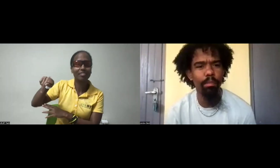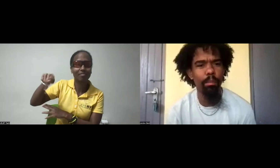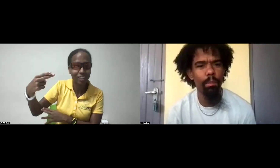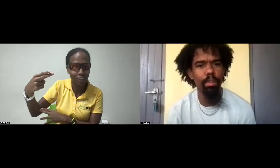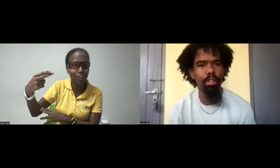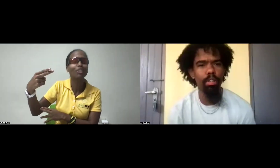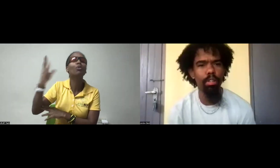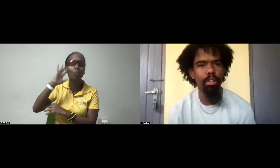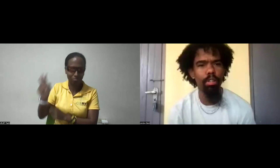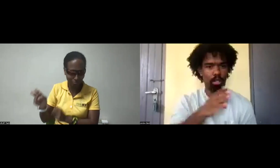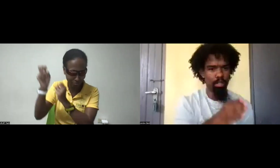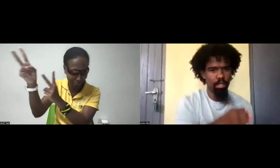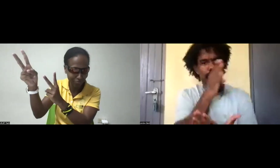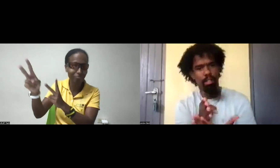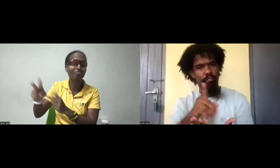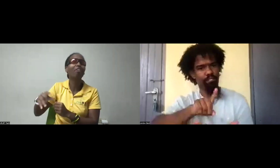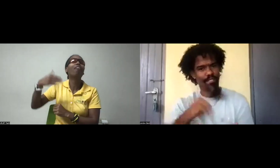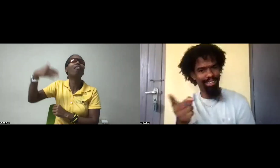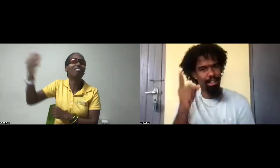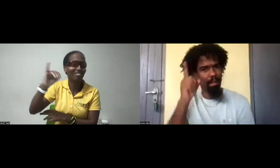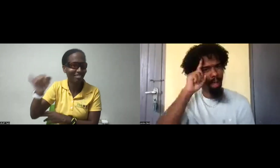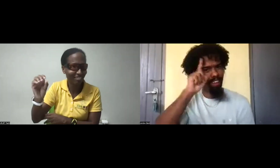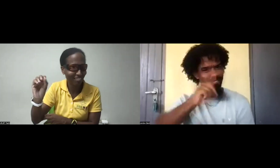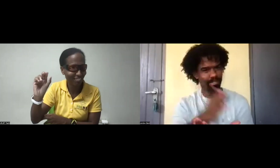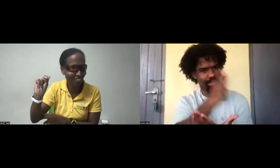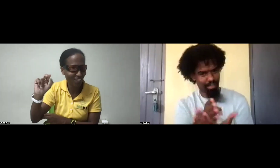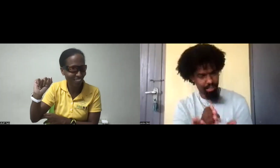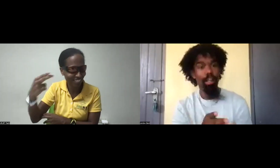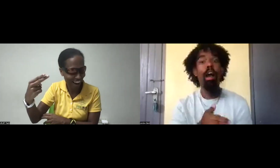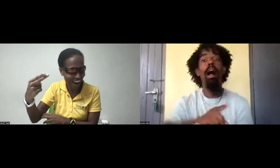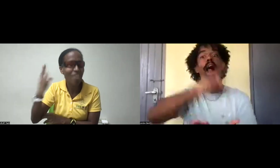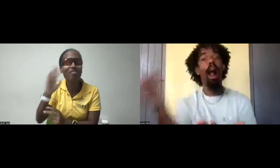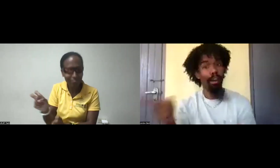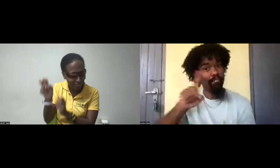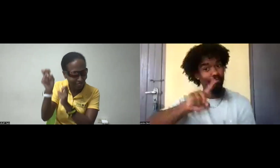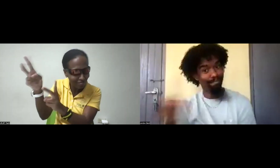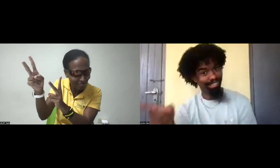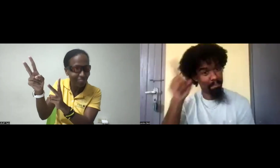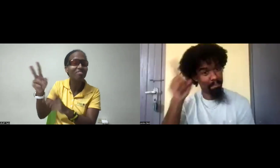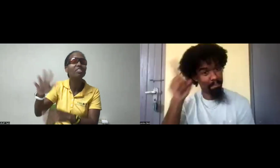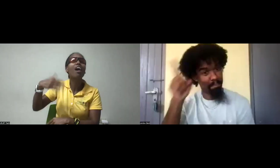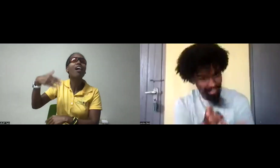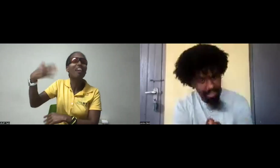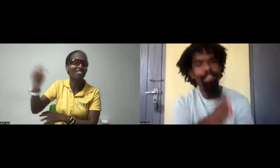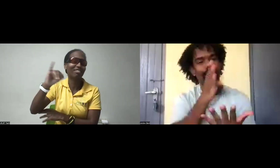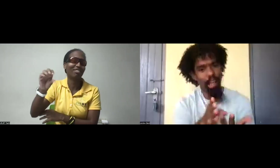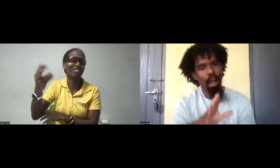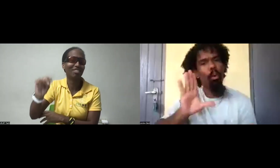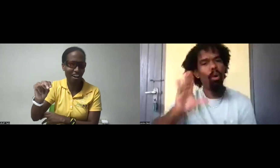All right, so Ephesians will also upload, and then Jonah, and then